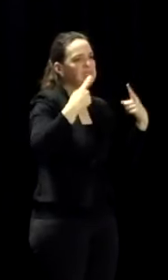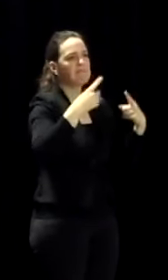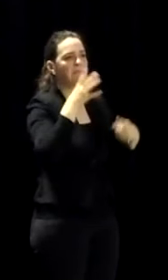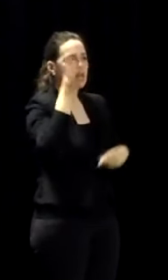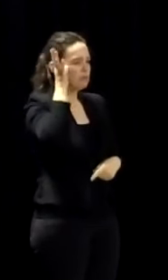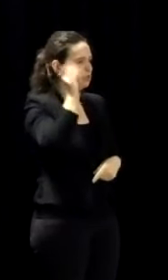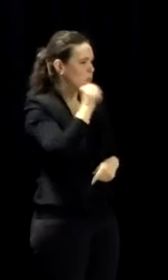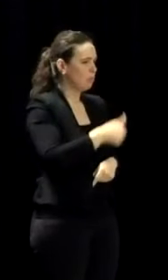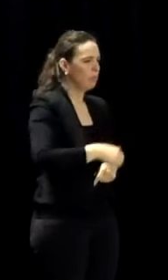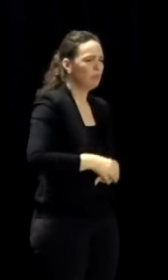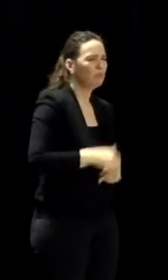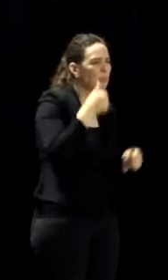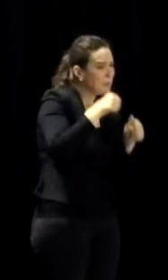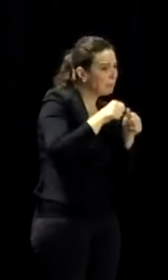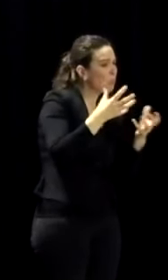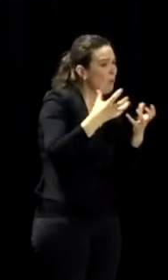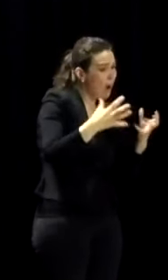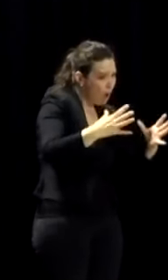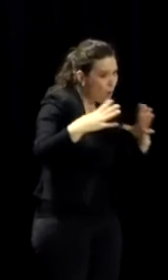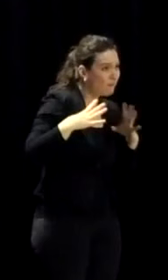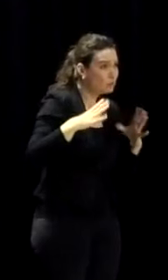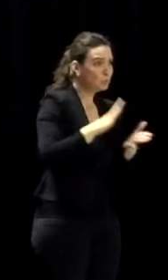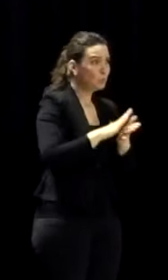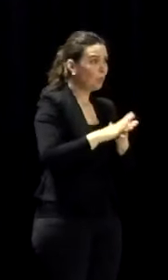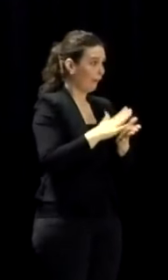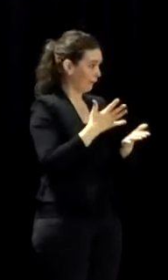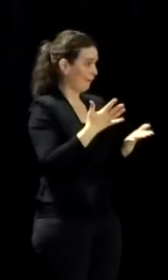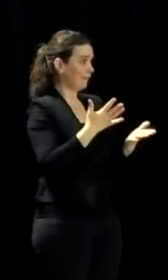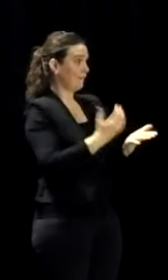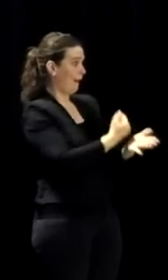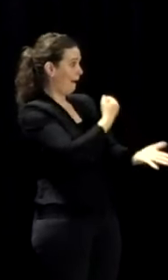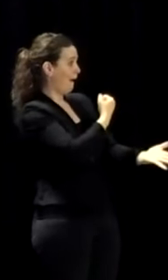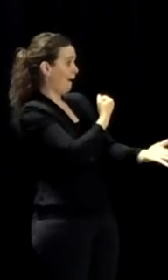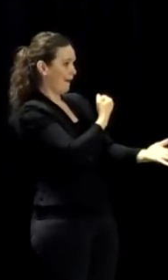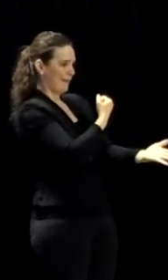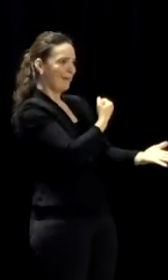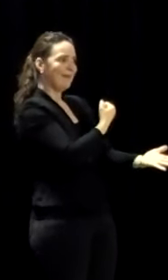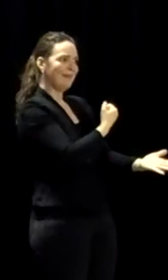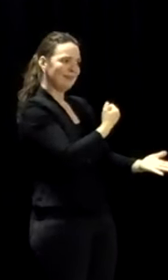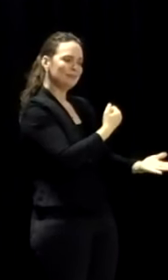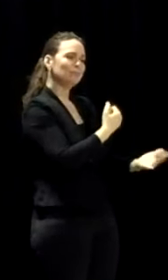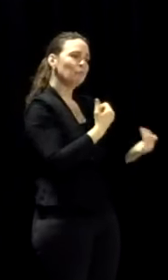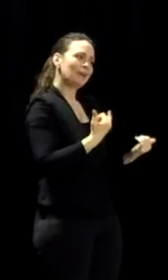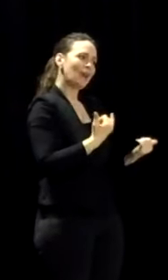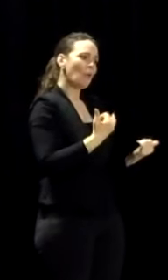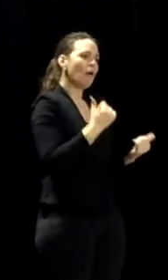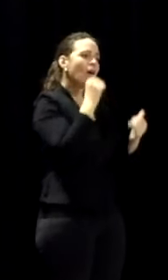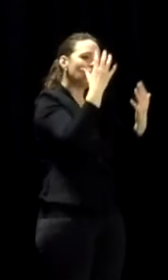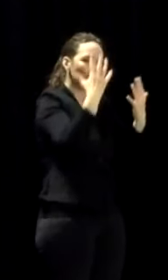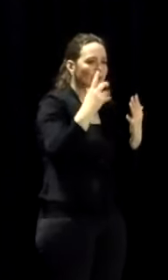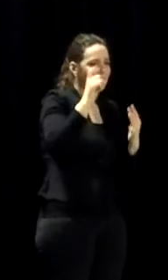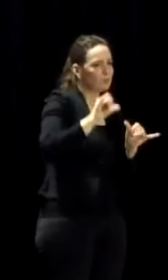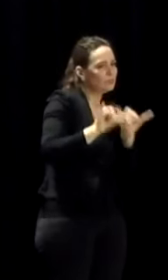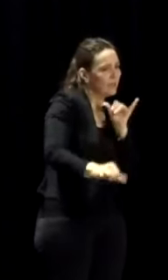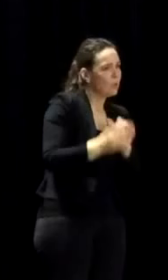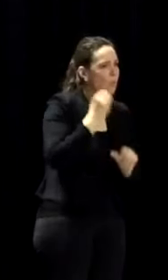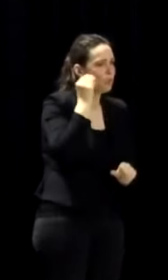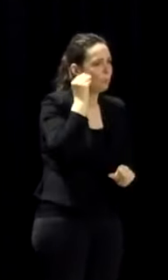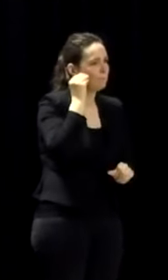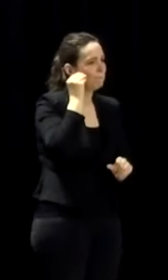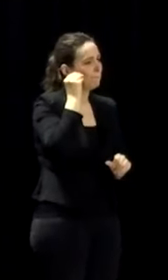off. So unfortunately, you're stuck home with your siblings and mom and dad. So again, we want to thank